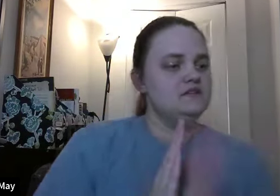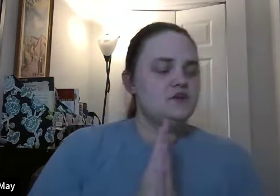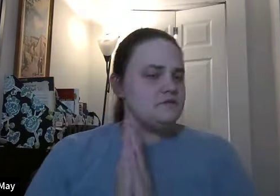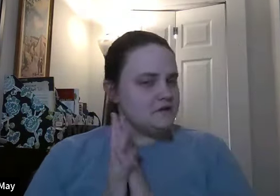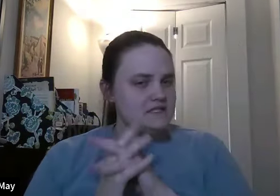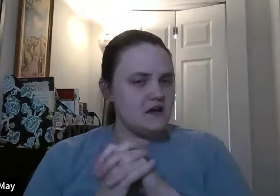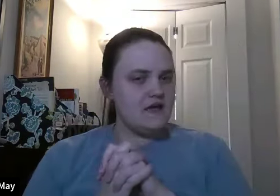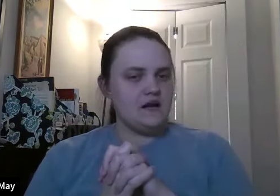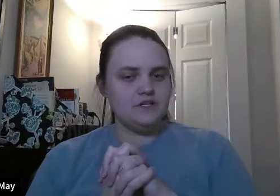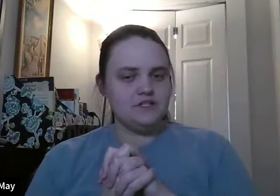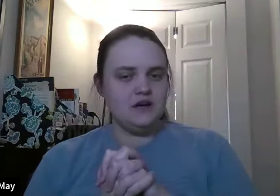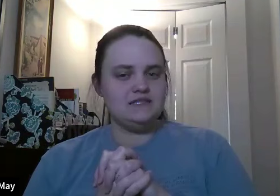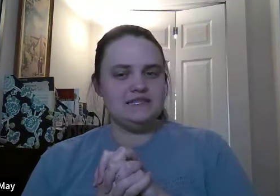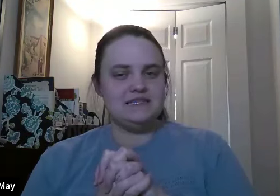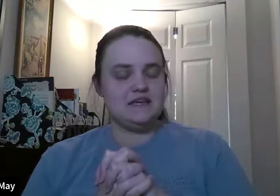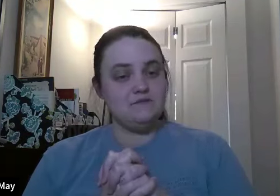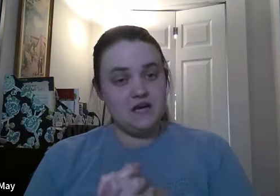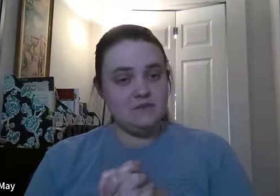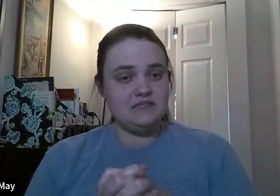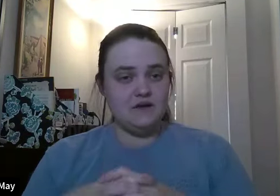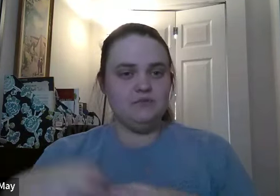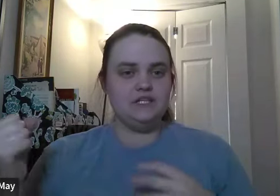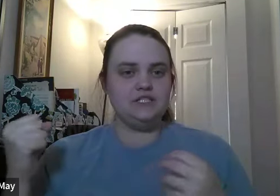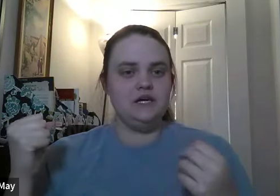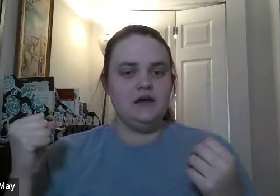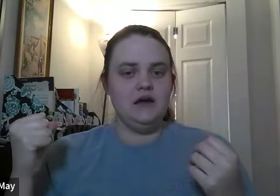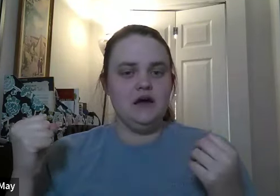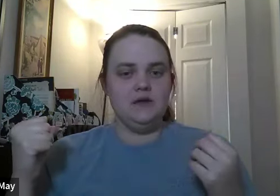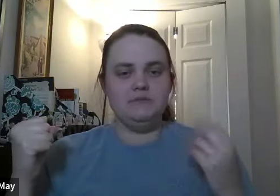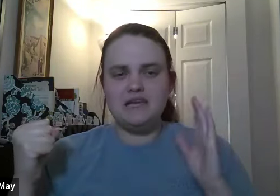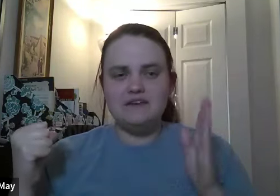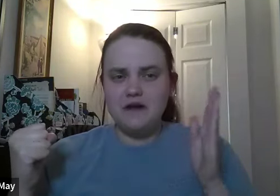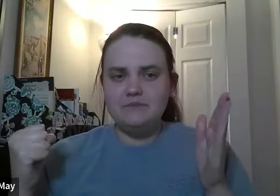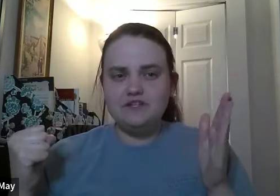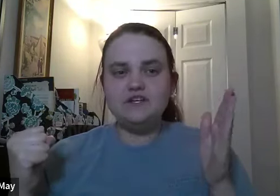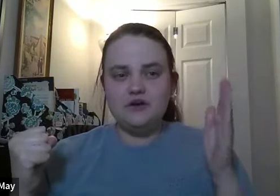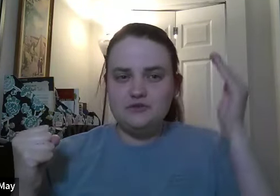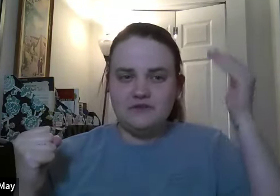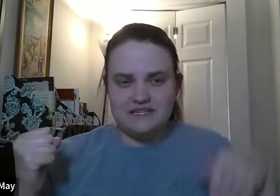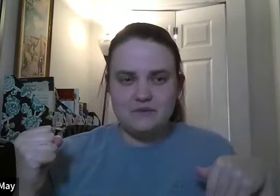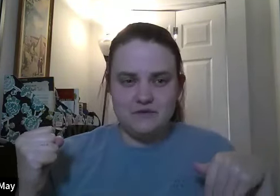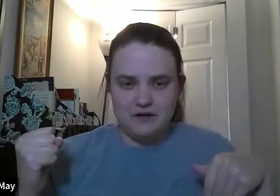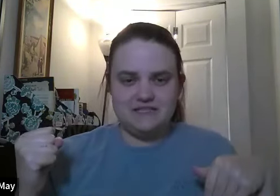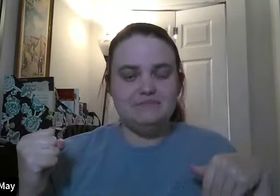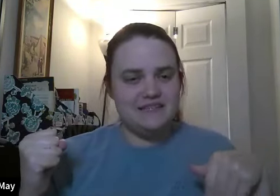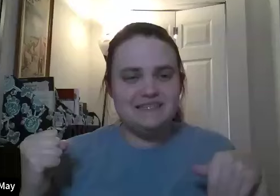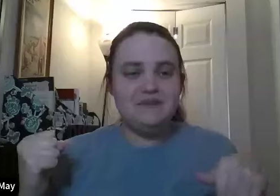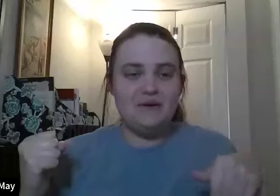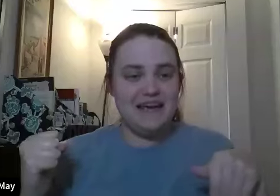So the first sign that I'm going to show you guys is the sign for time itself, which, and Miss Katie, if I'm starting to go through the list that we've already done, please let me know. It has been